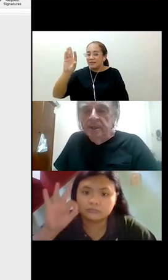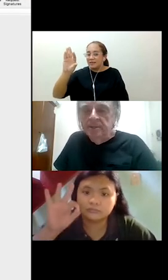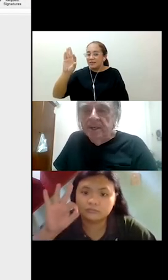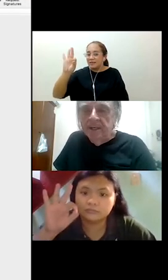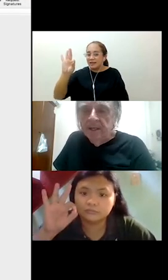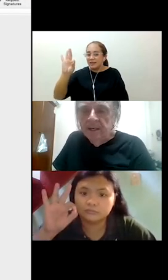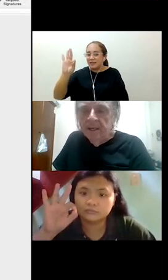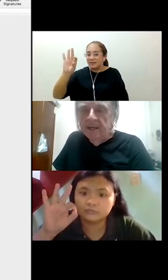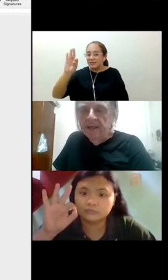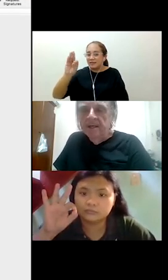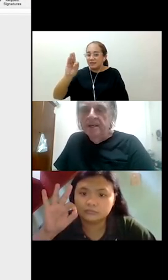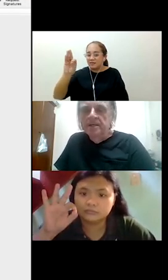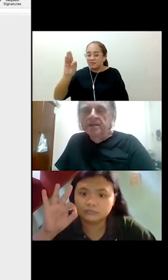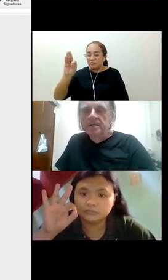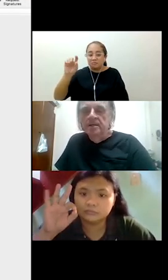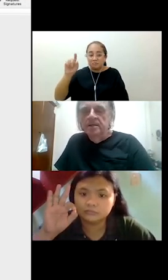mentioned yesterday?